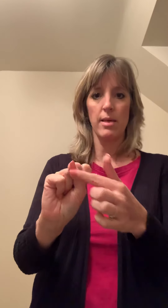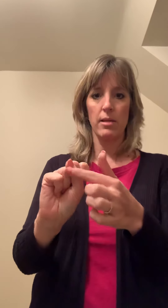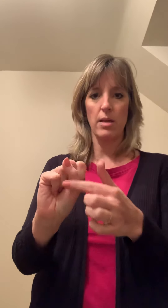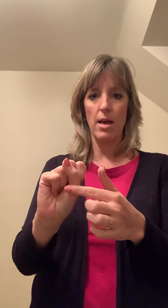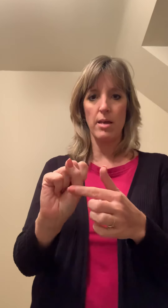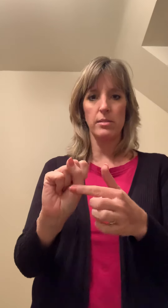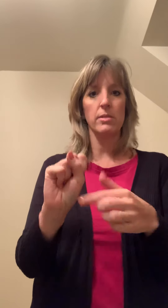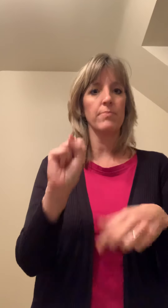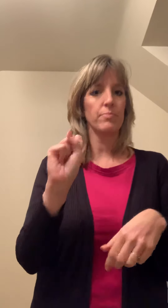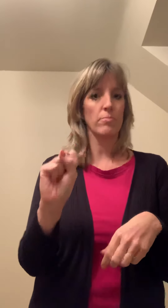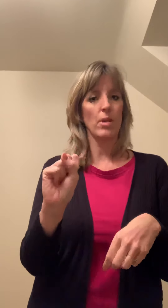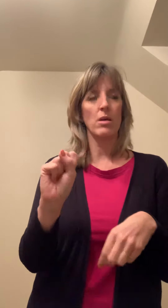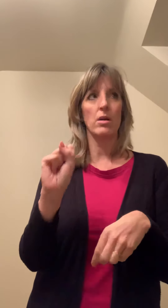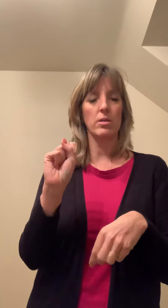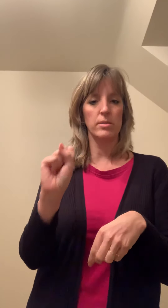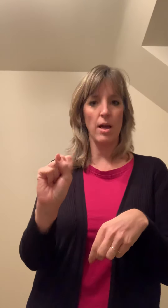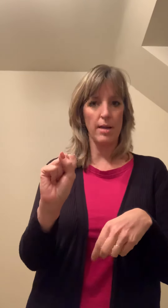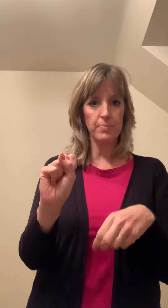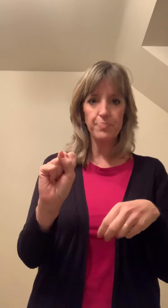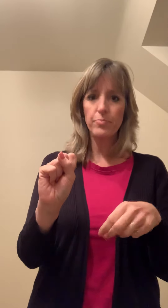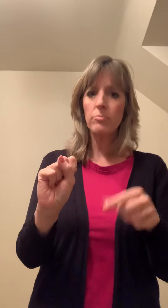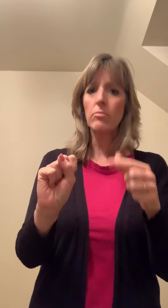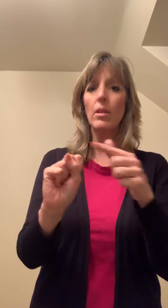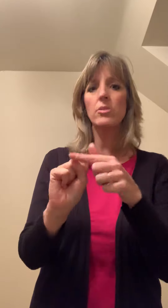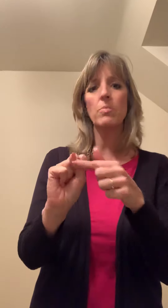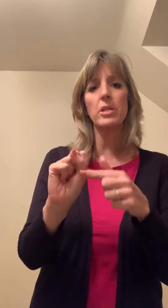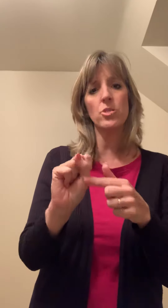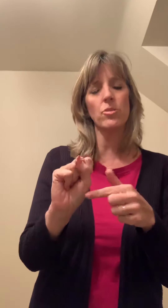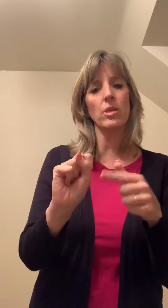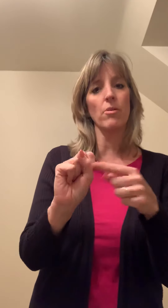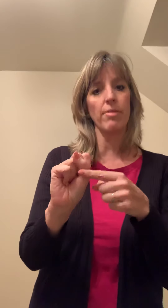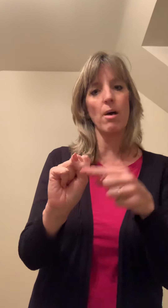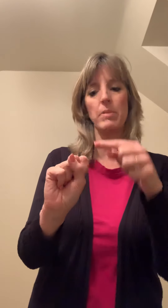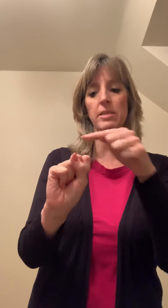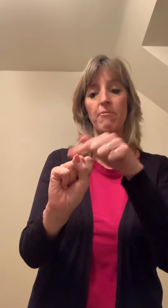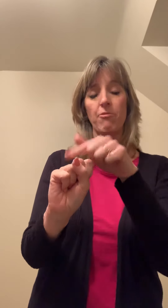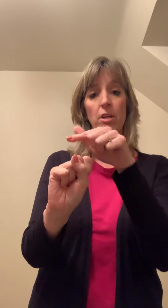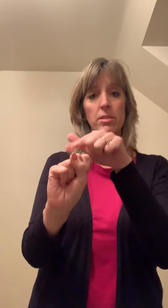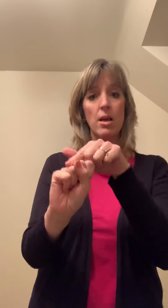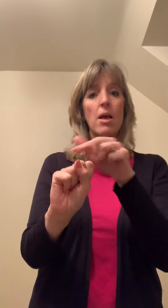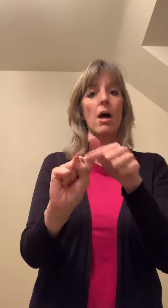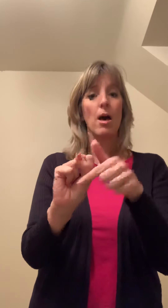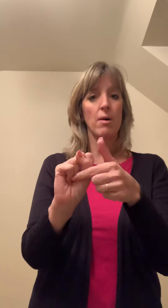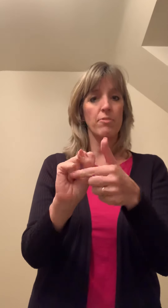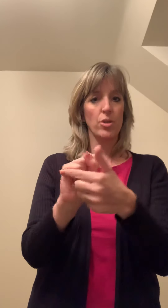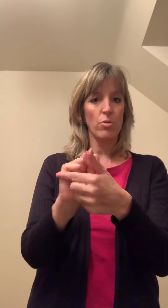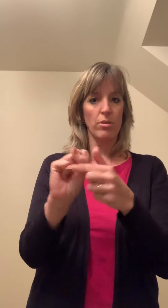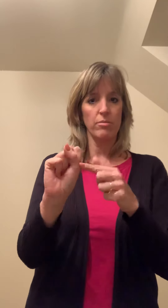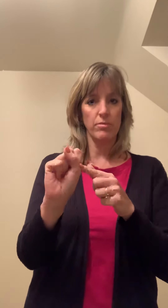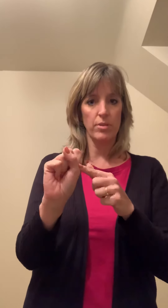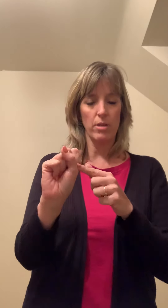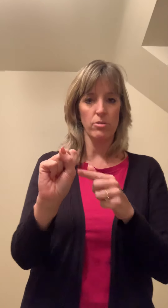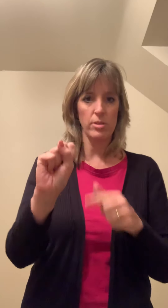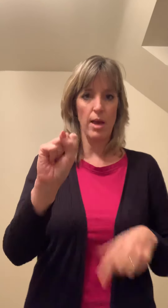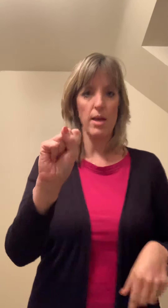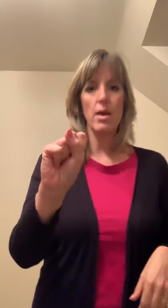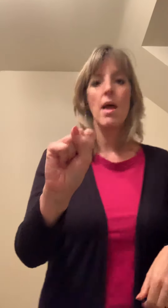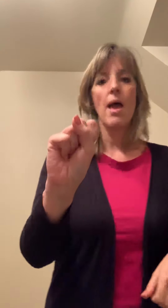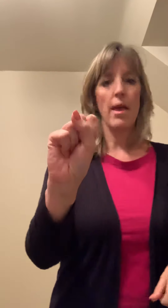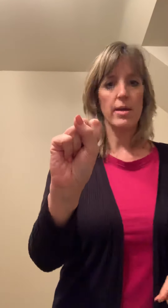sign. So make sure that your thumb is in front of your knuckles, okay? And